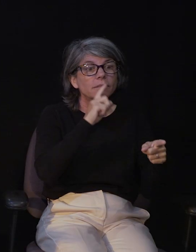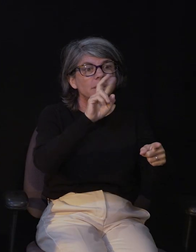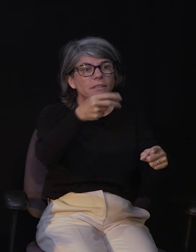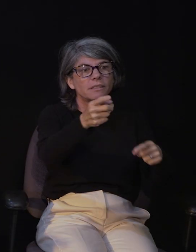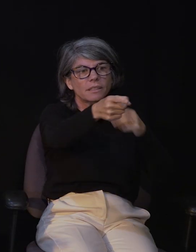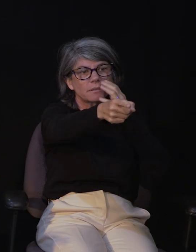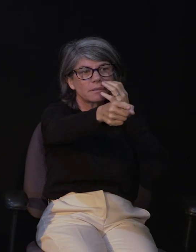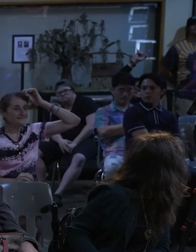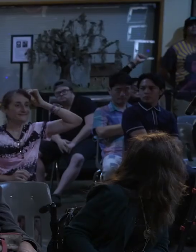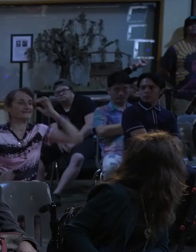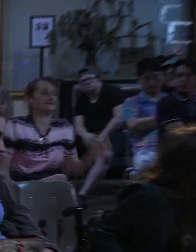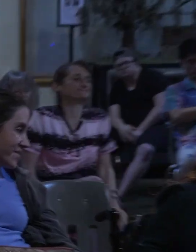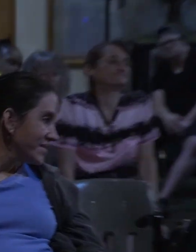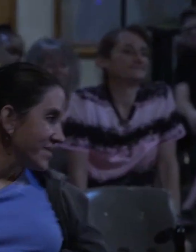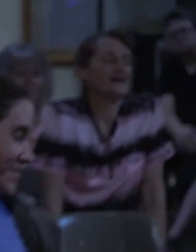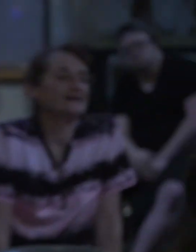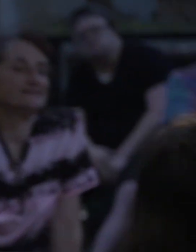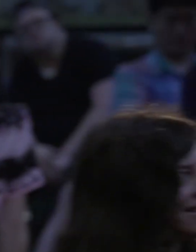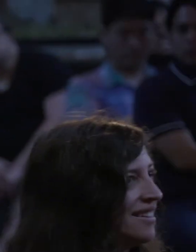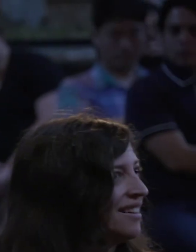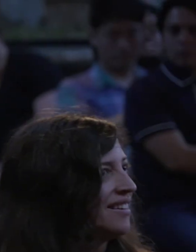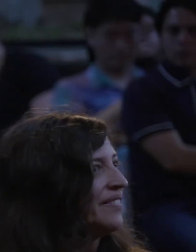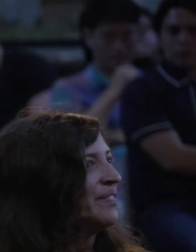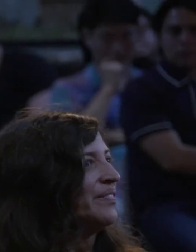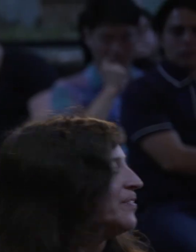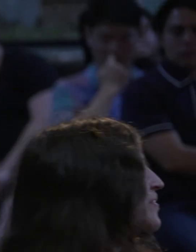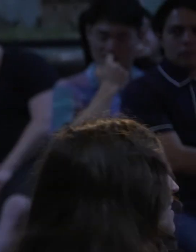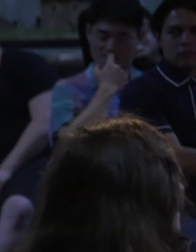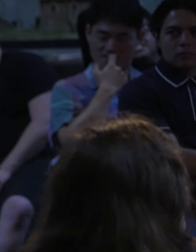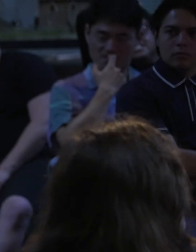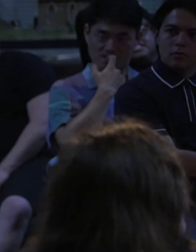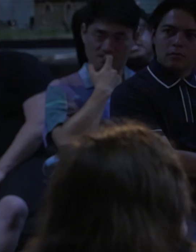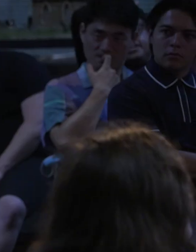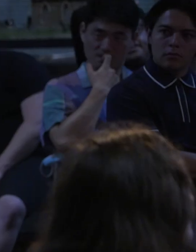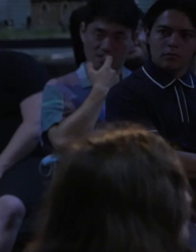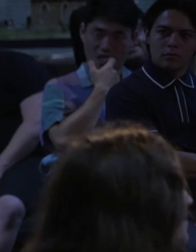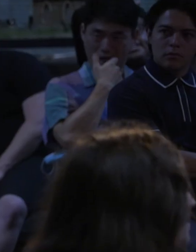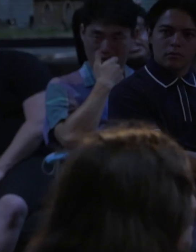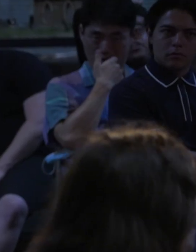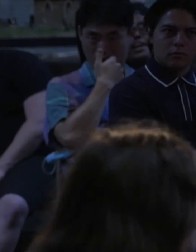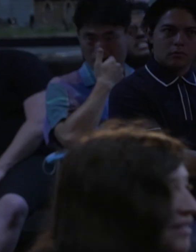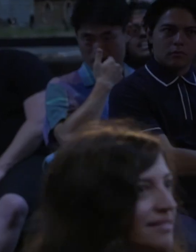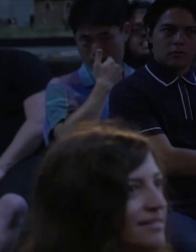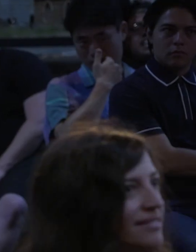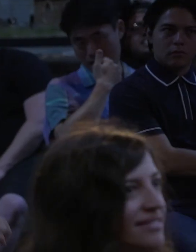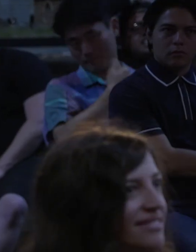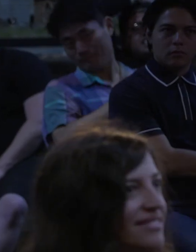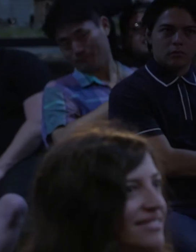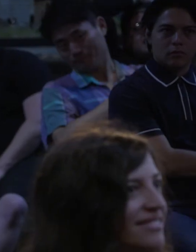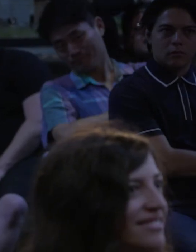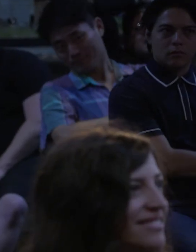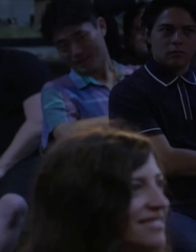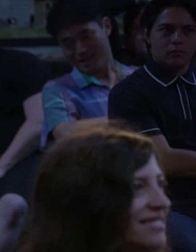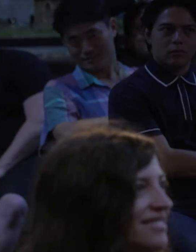row there. Hi, what's your name? Larissa. Larissa. Can I ask a two-part question? I'm going to say yes, but I'm